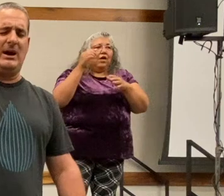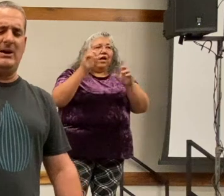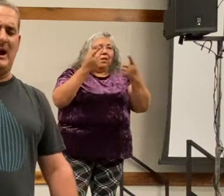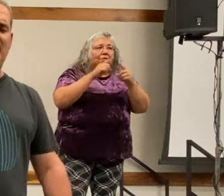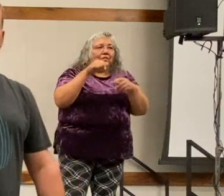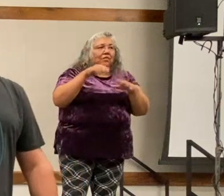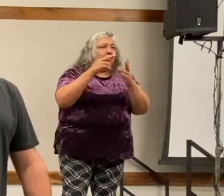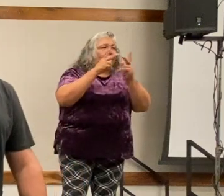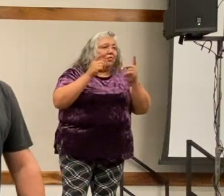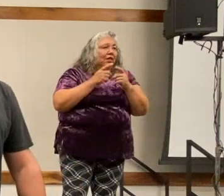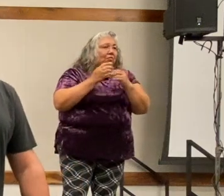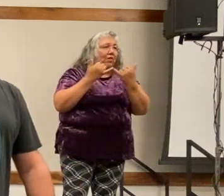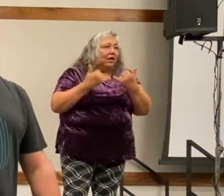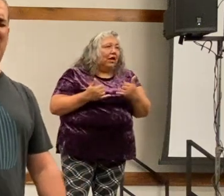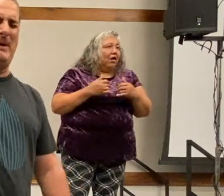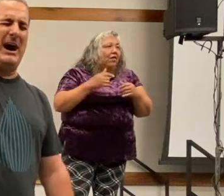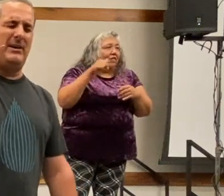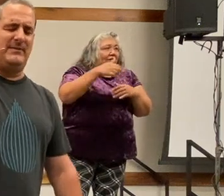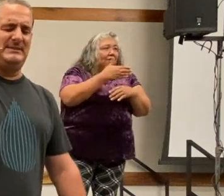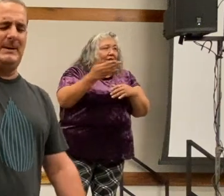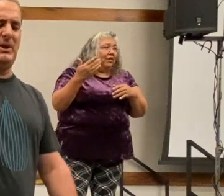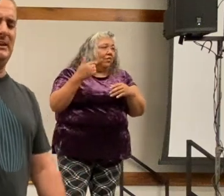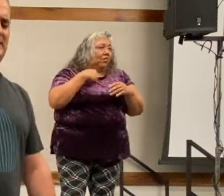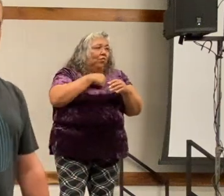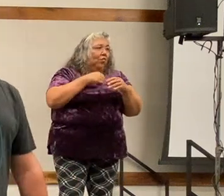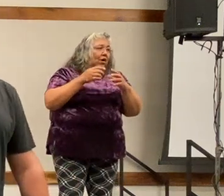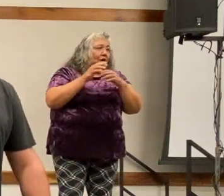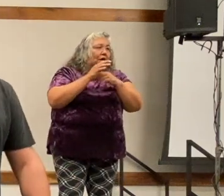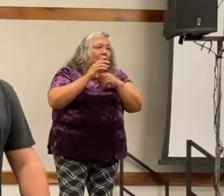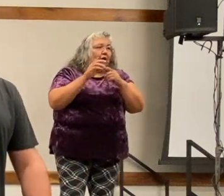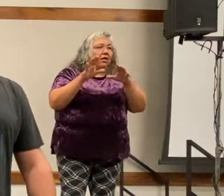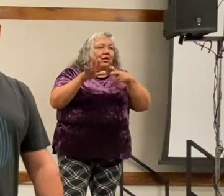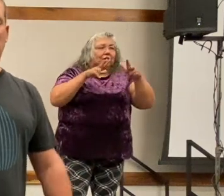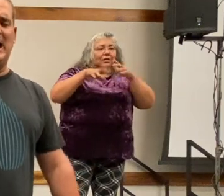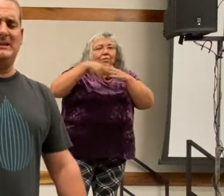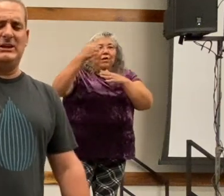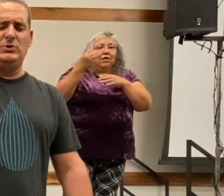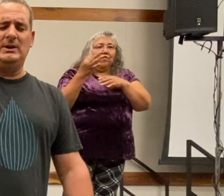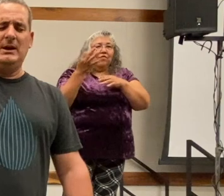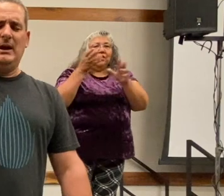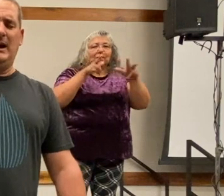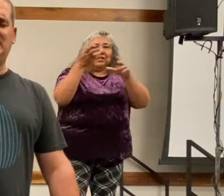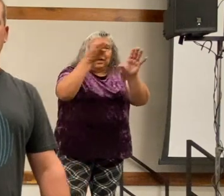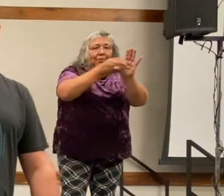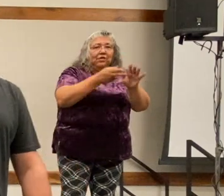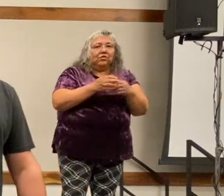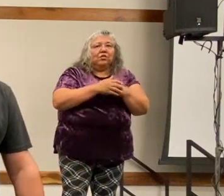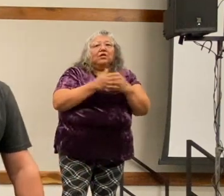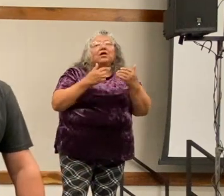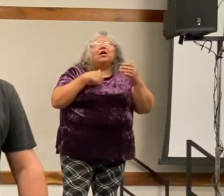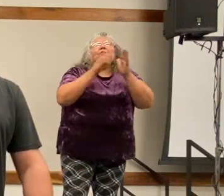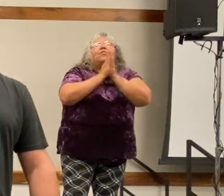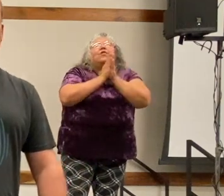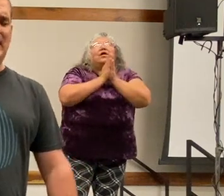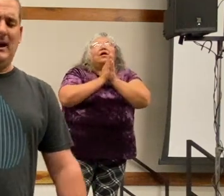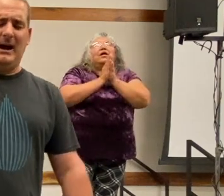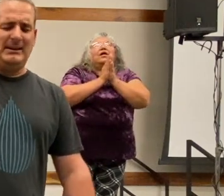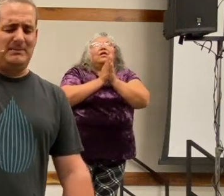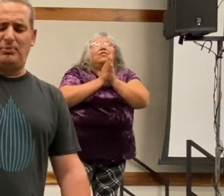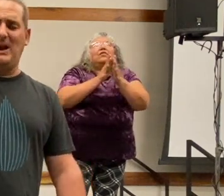right now, God. Those things that we need to step out of and step into. Father, I pray, God, that you would touch those who are